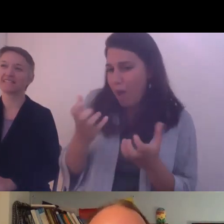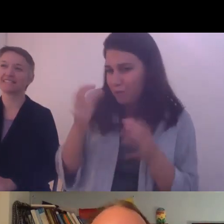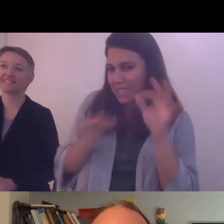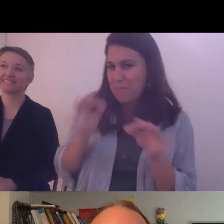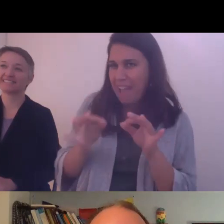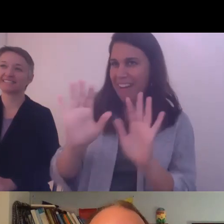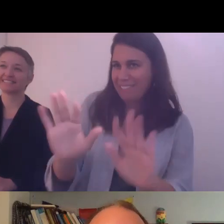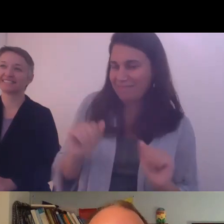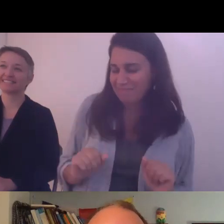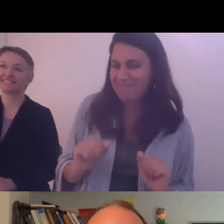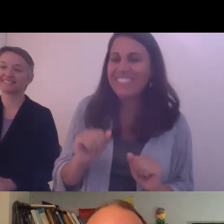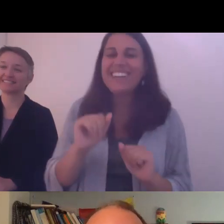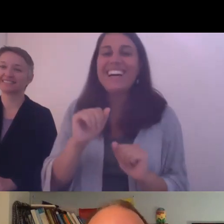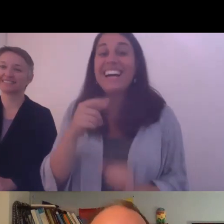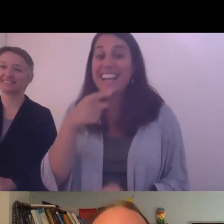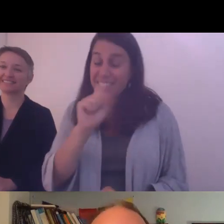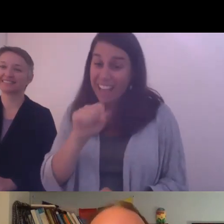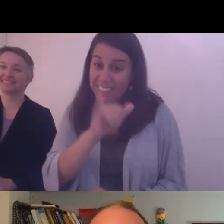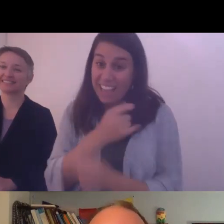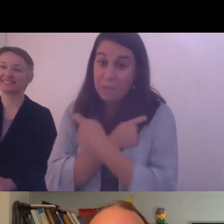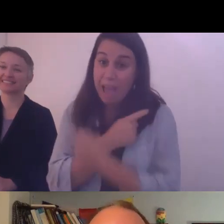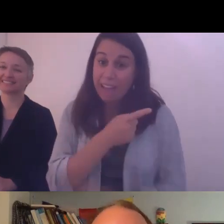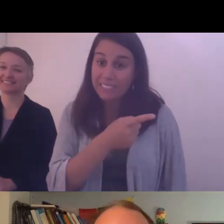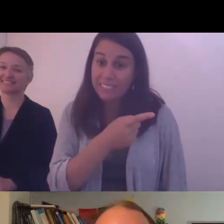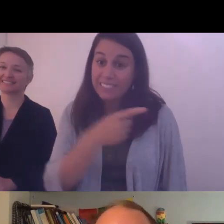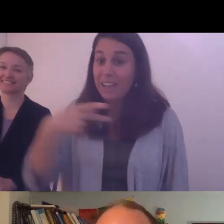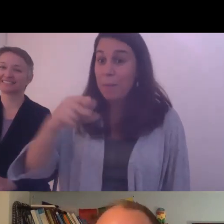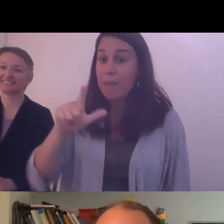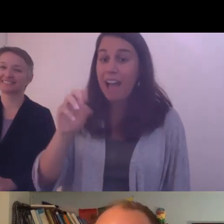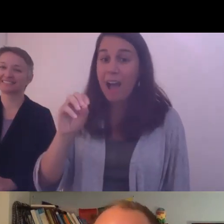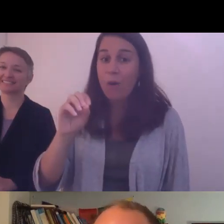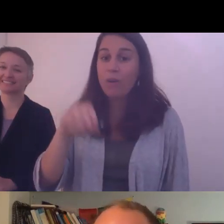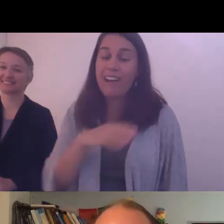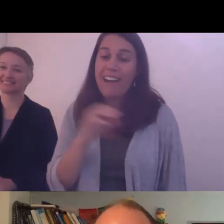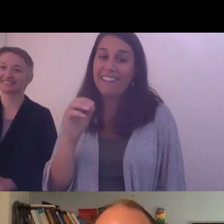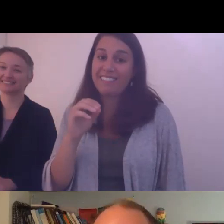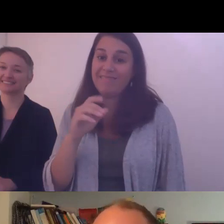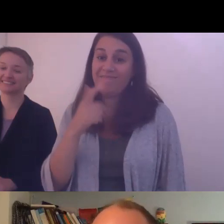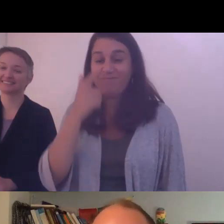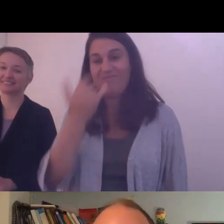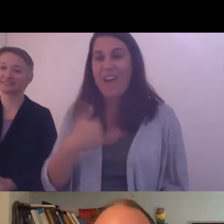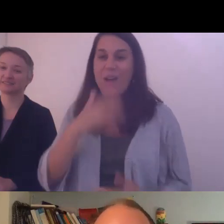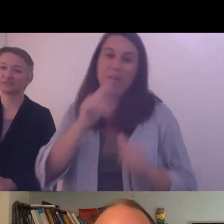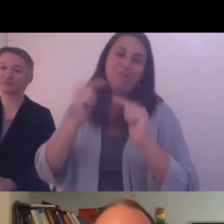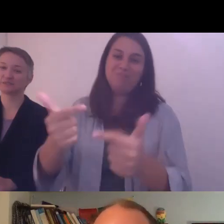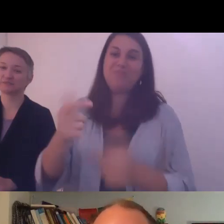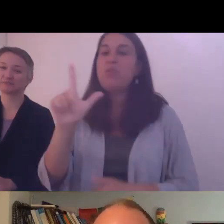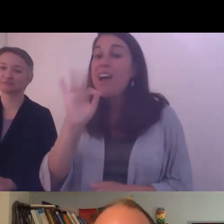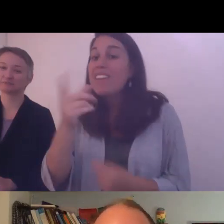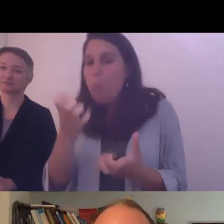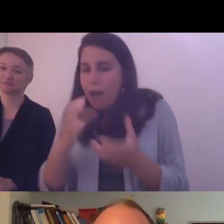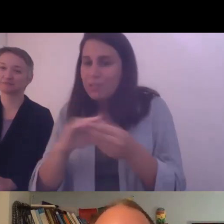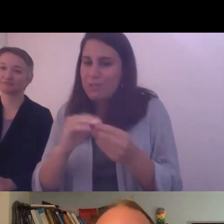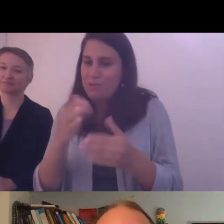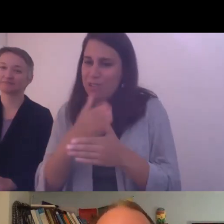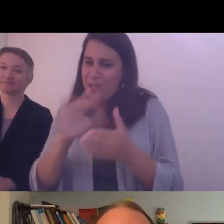not. Yes, that is a bat, and this is Palau, and I'll just leave it at that. And Lorne can tell you that story if he feels like telling you that